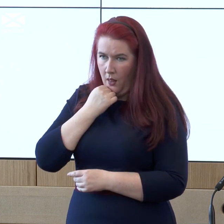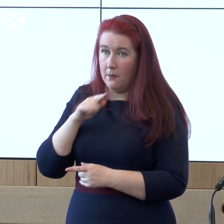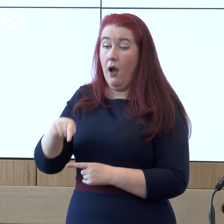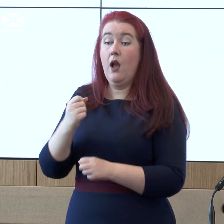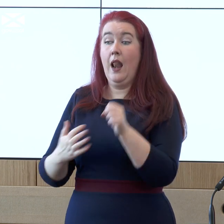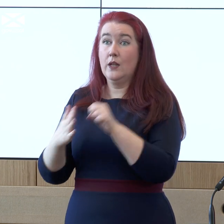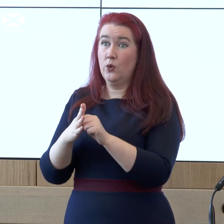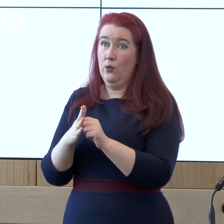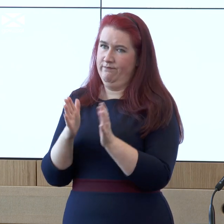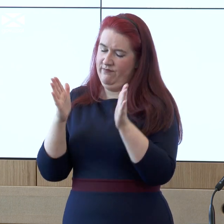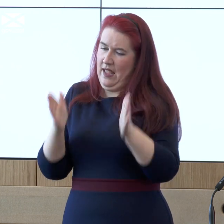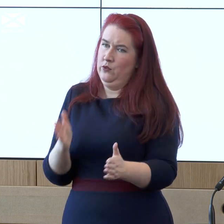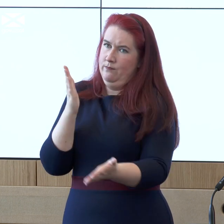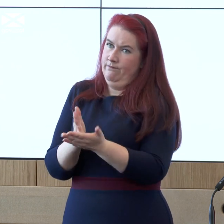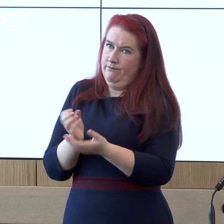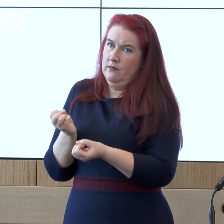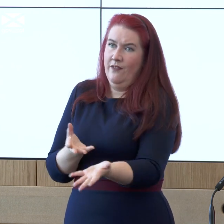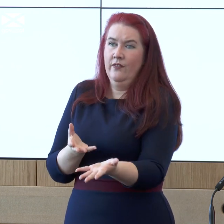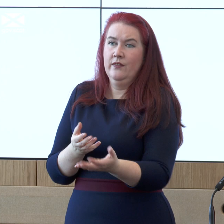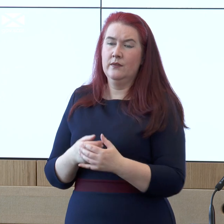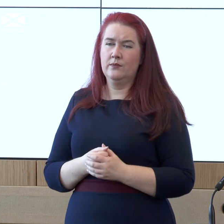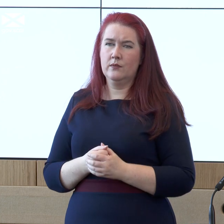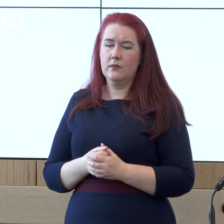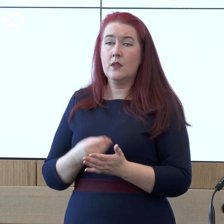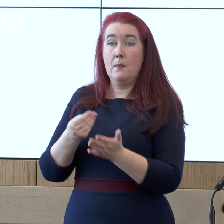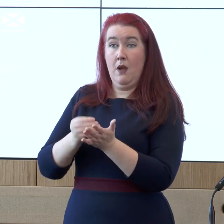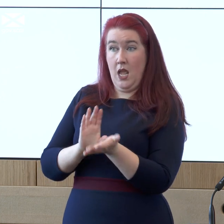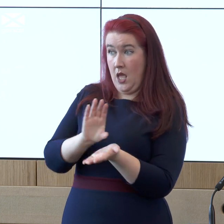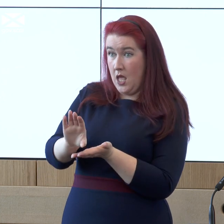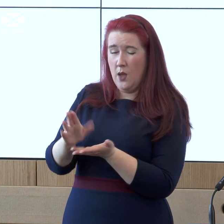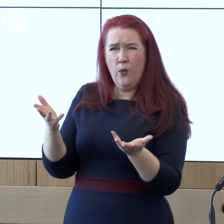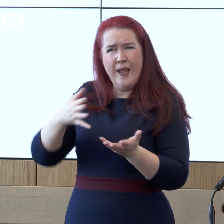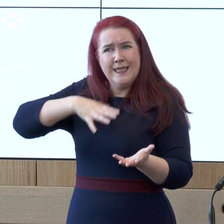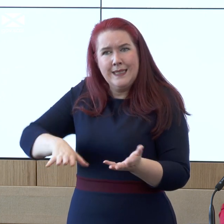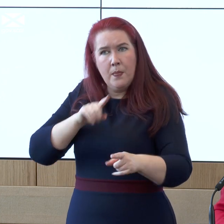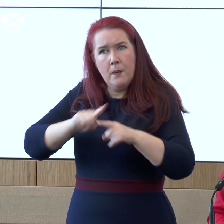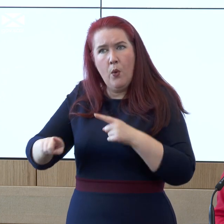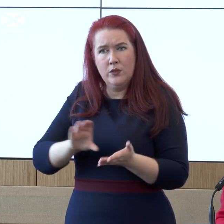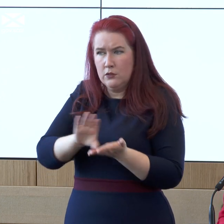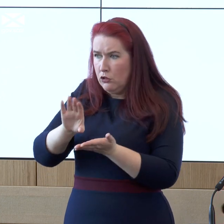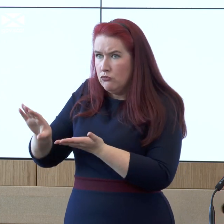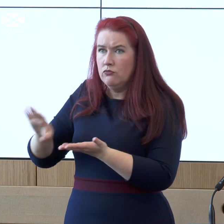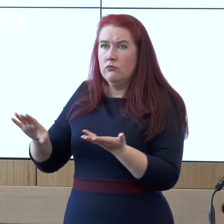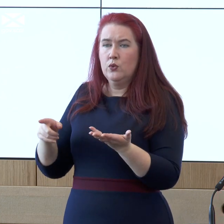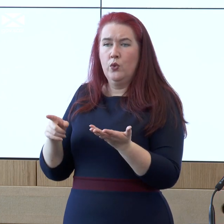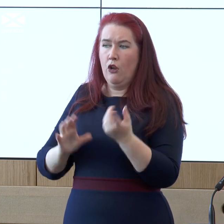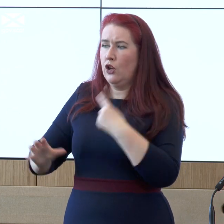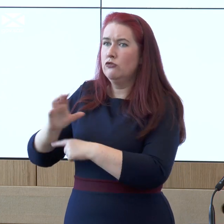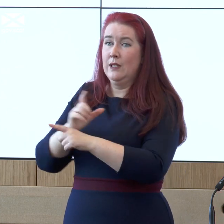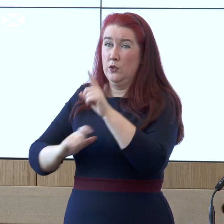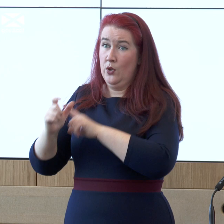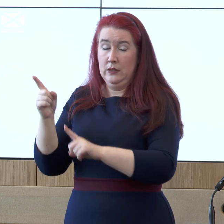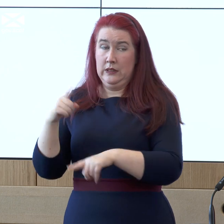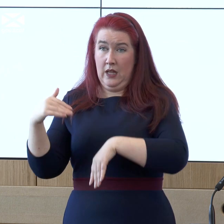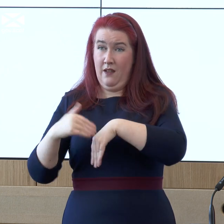must be delivered. And the money must go where it is needed most. It must help the countries and communities now facing the